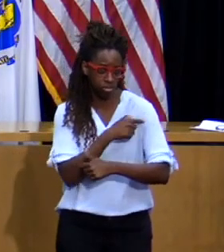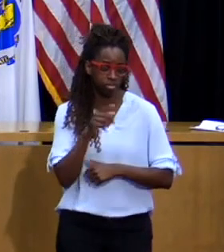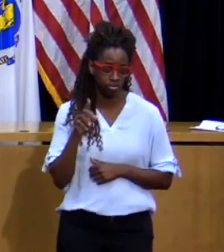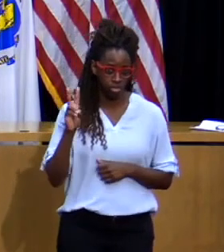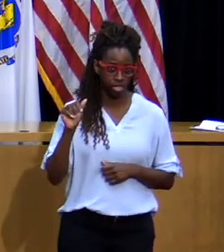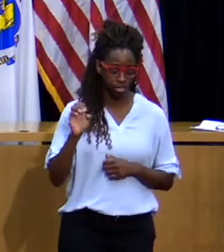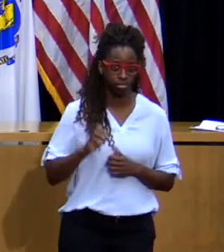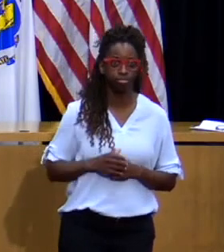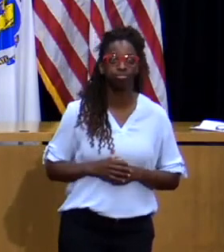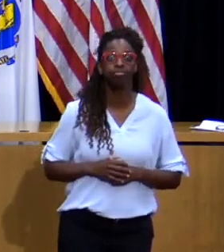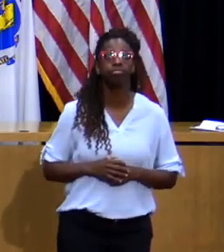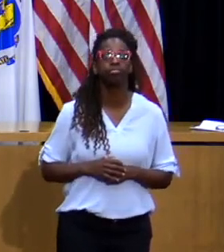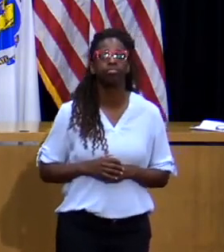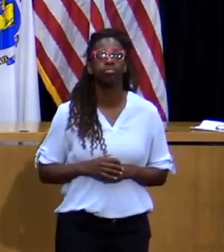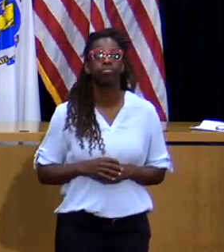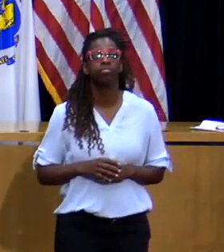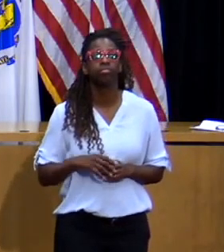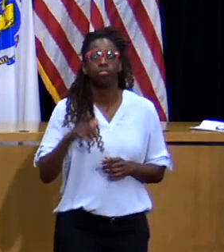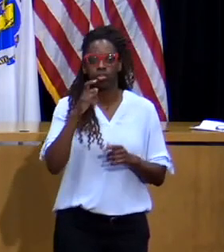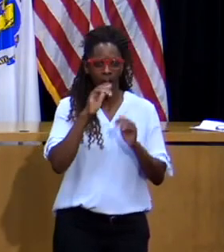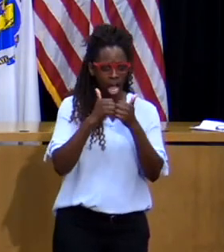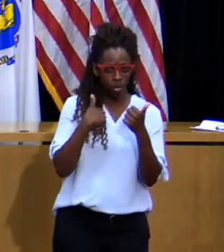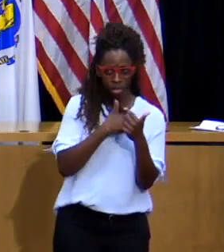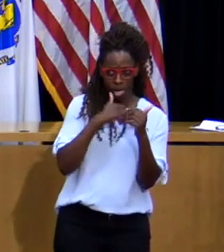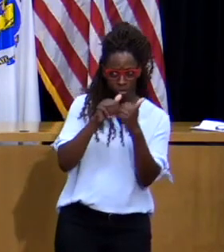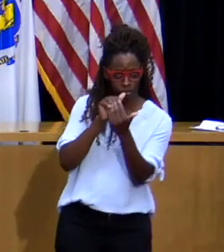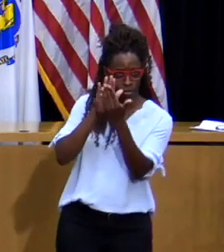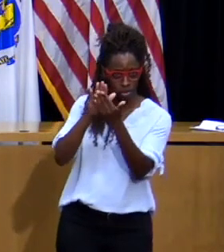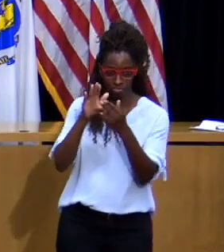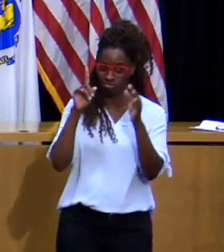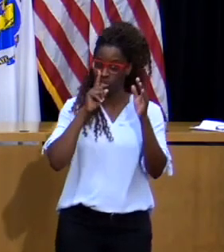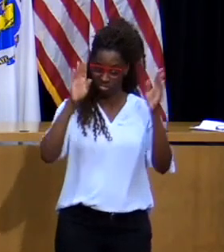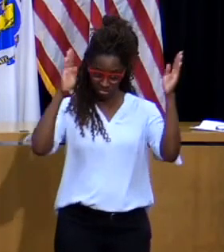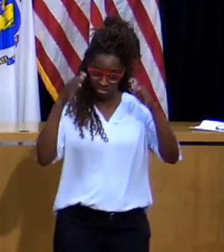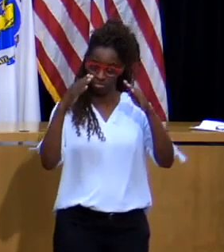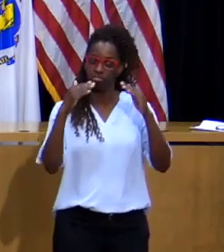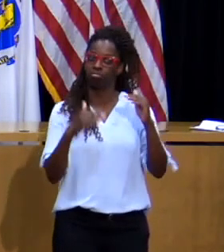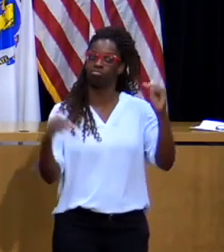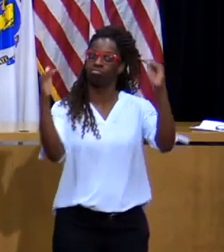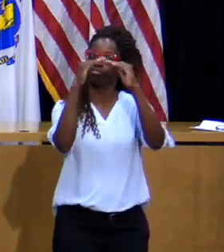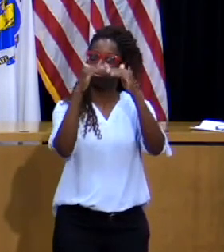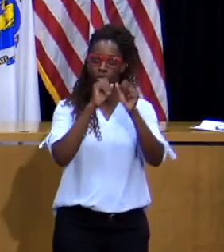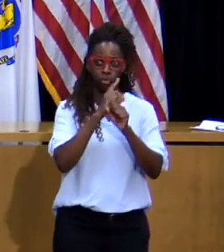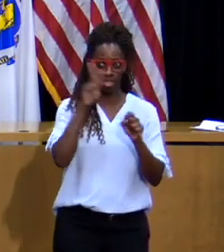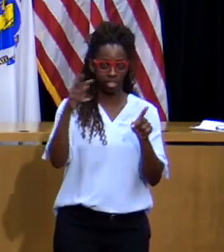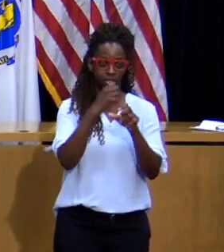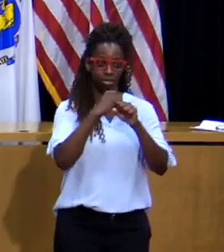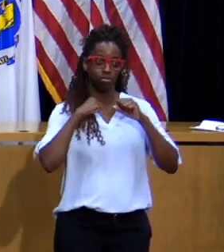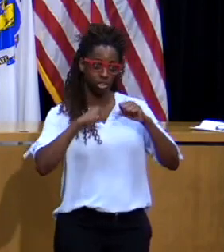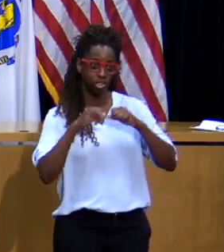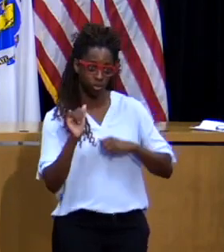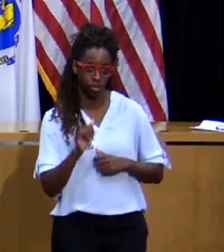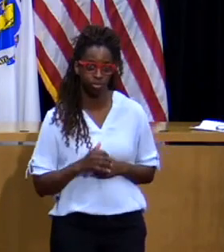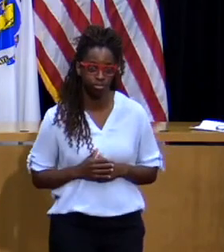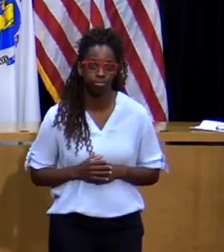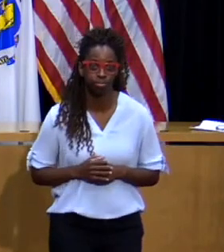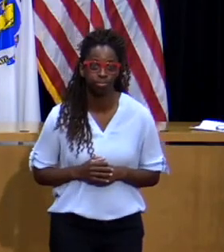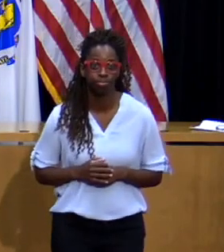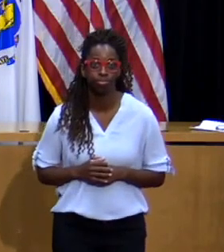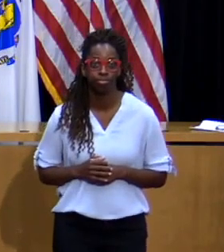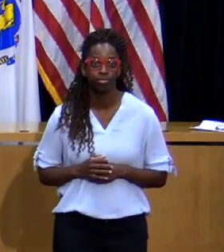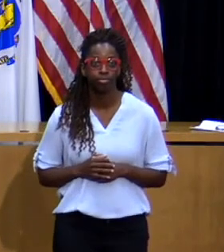how to best and most equitably protect life and health in the Commonwealth. As the advisory